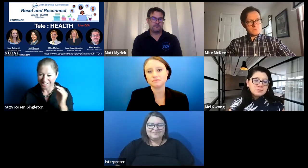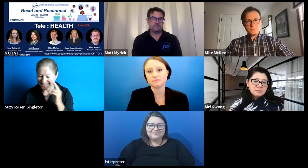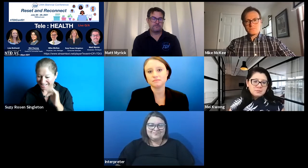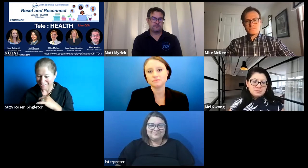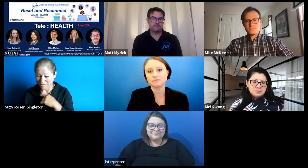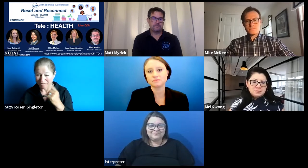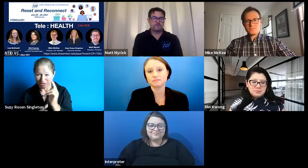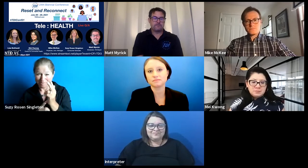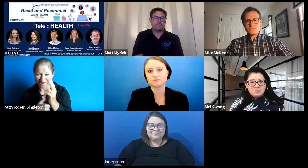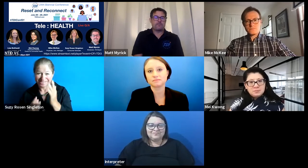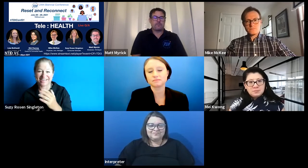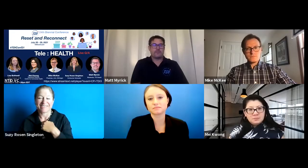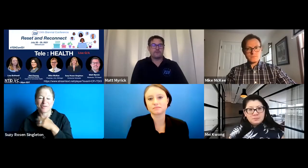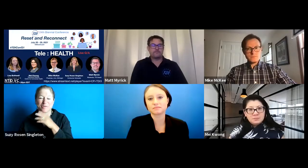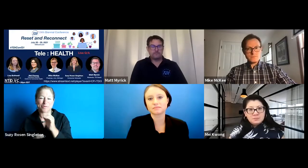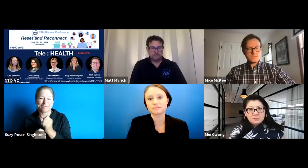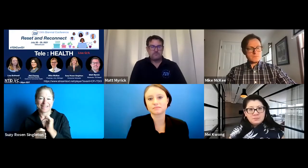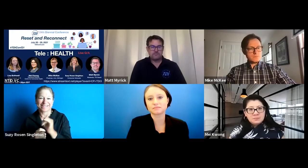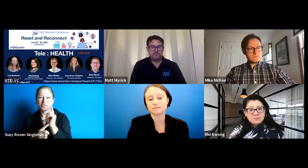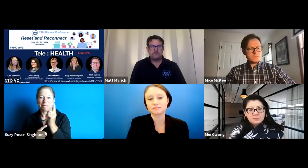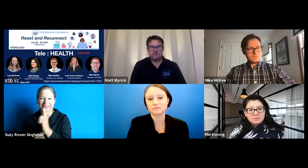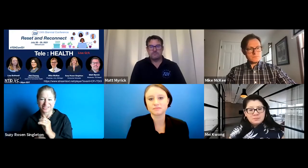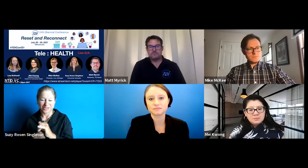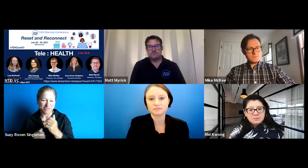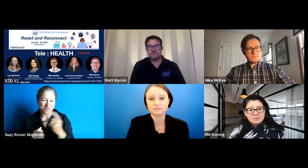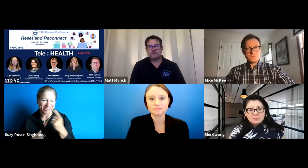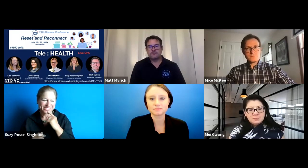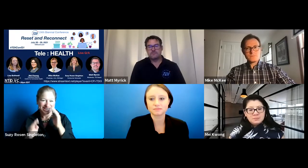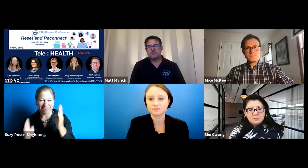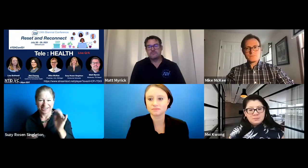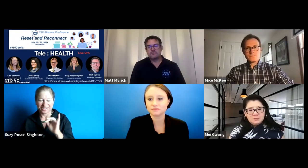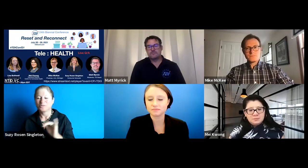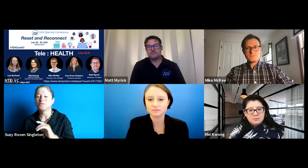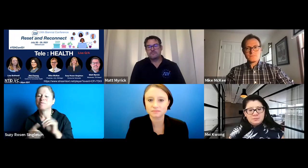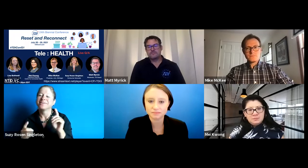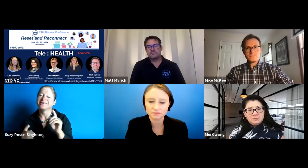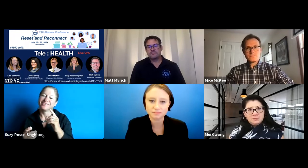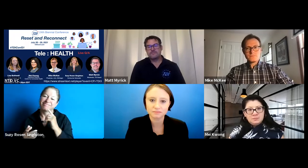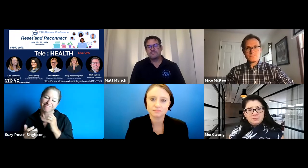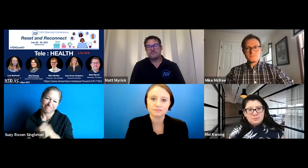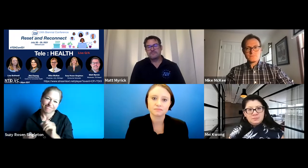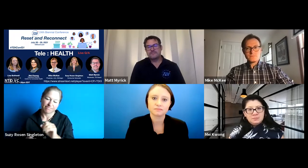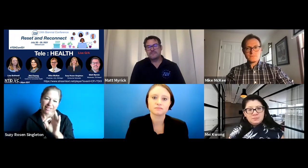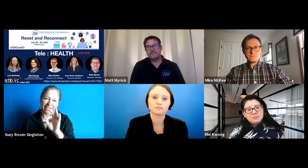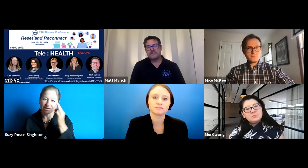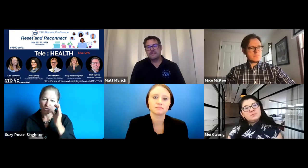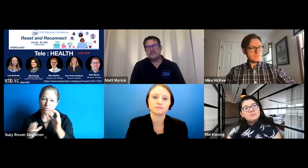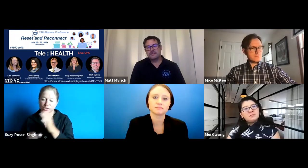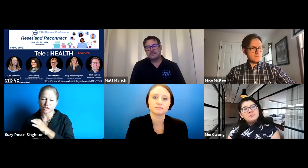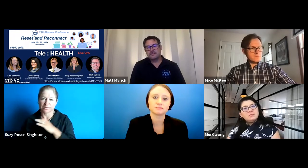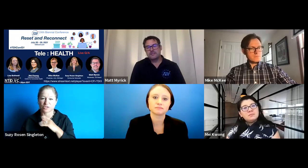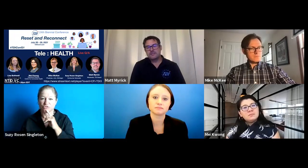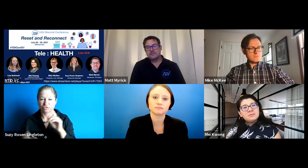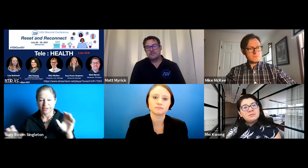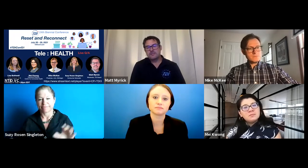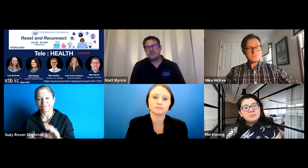Hi, this is Suzy, and I see we've only got 3 minutes remaining, so I will make this just 1 minute so that everyone else can have an opportunity to say something as well.